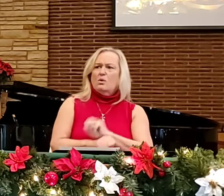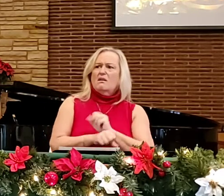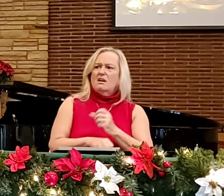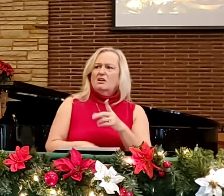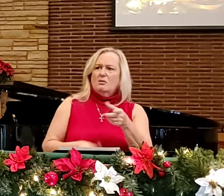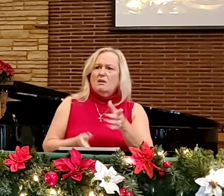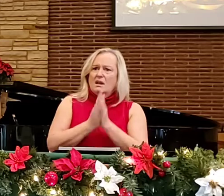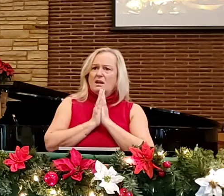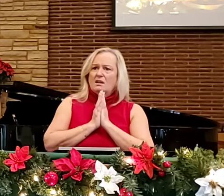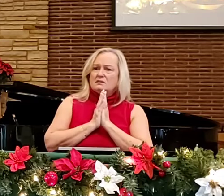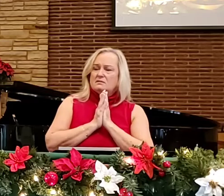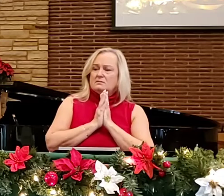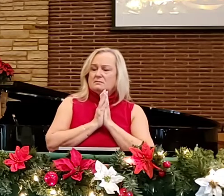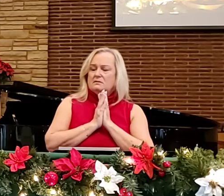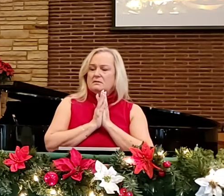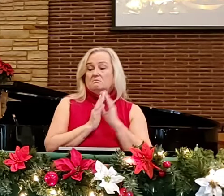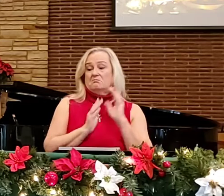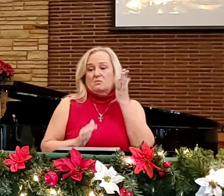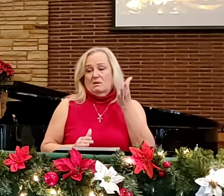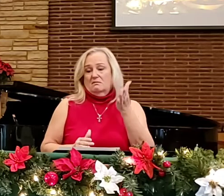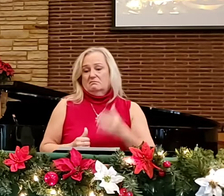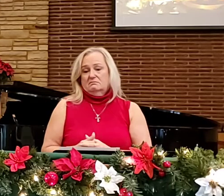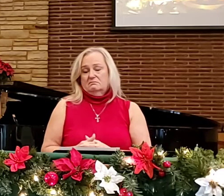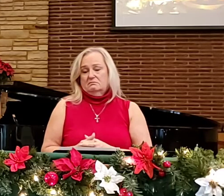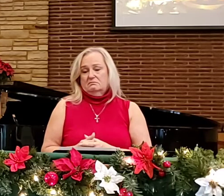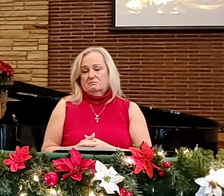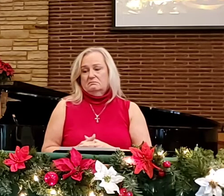ask? Well,